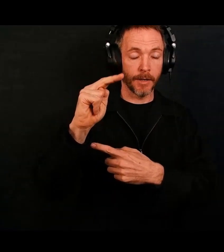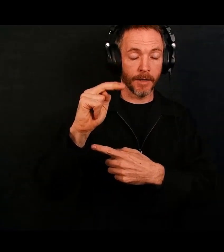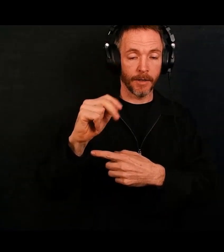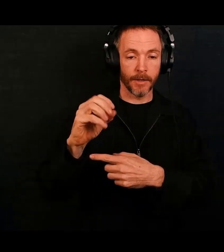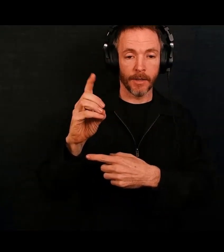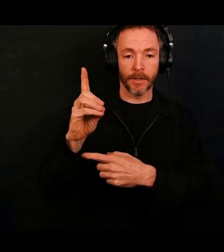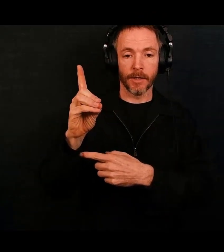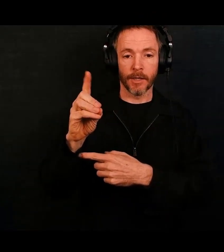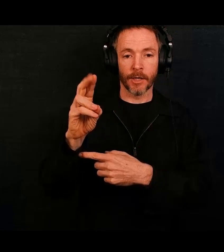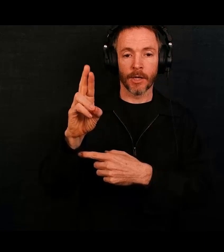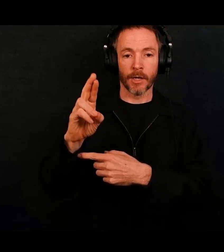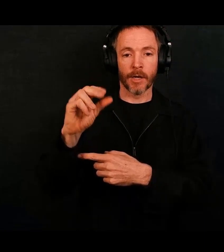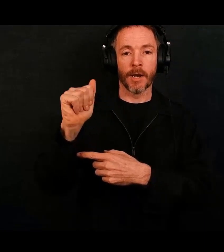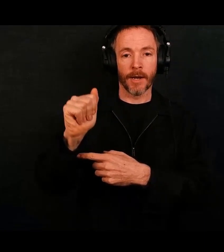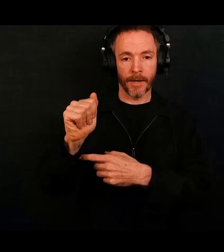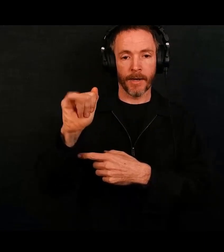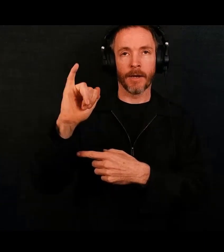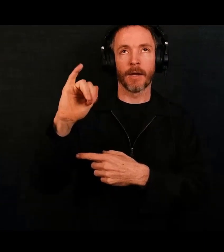So they